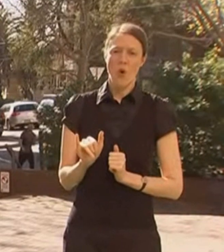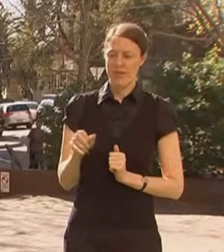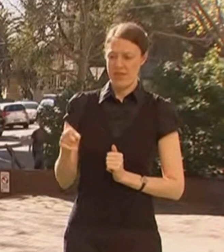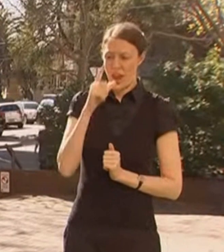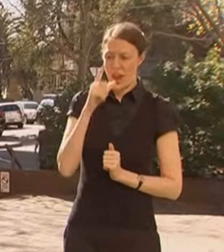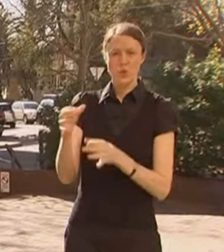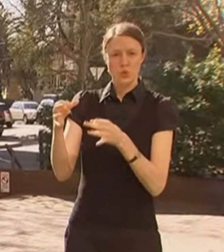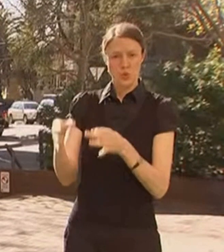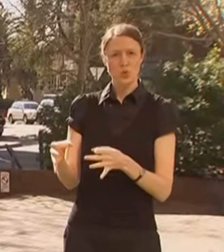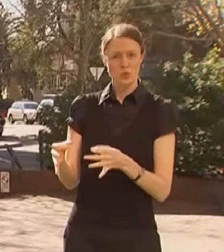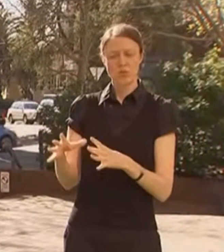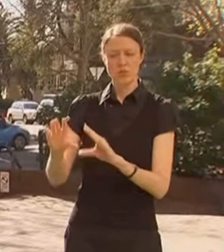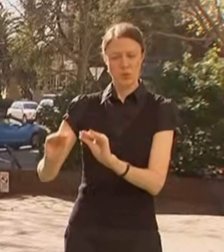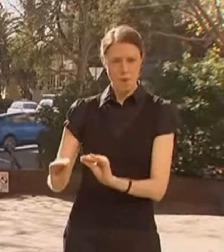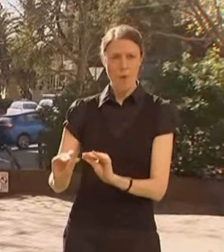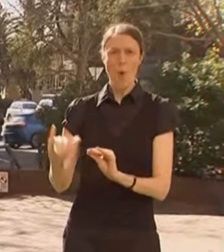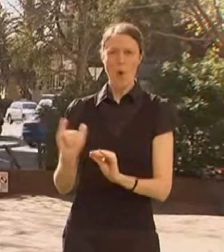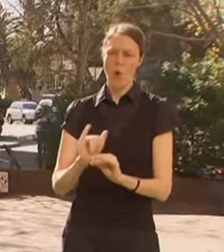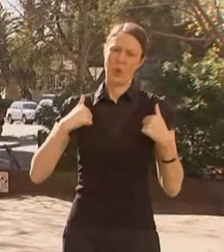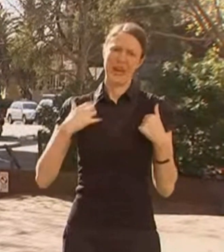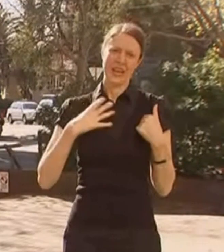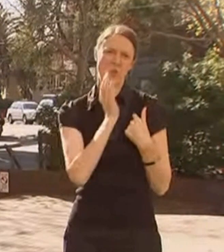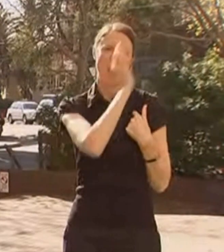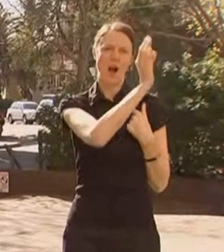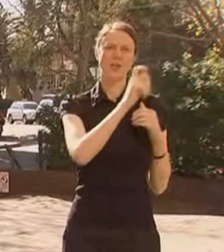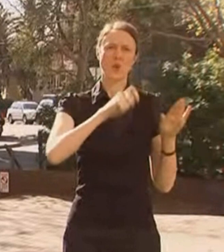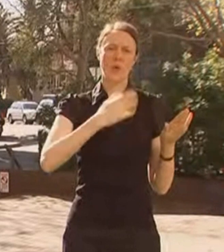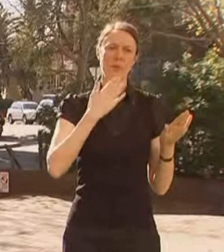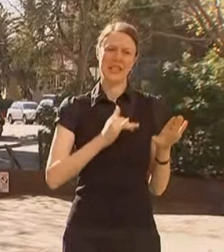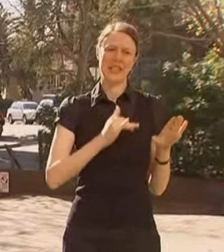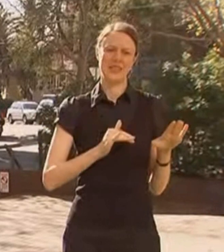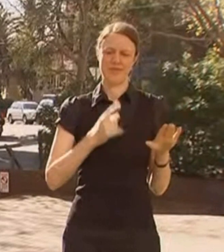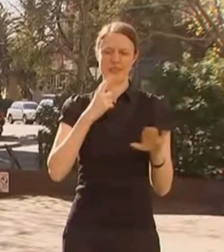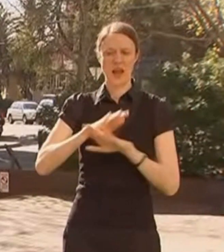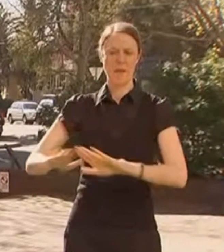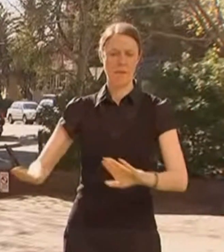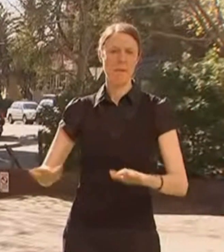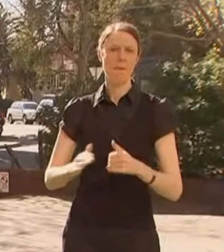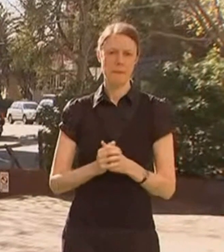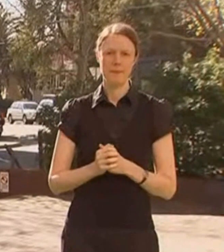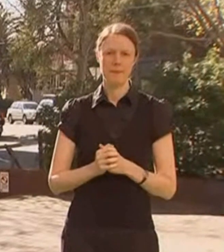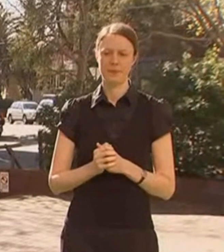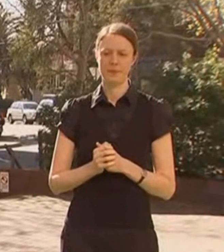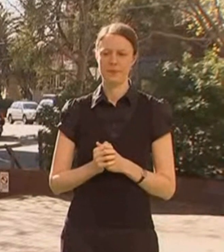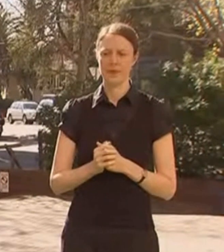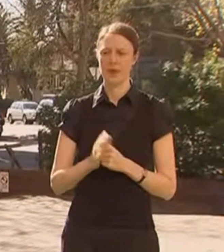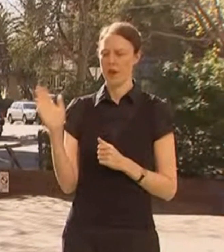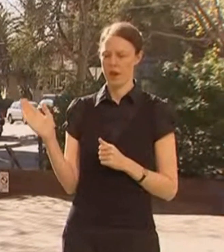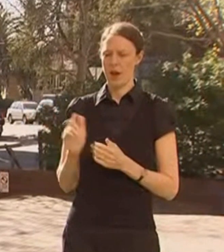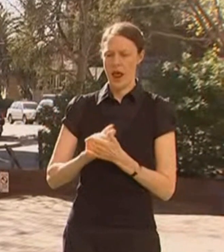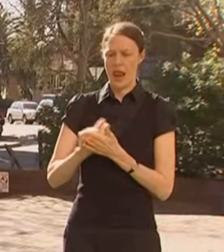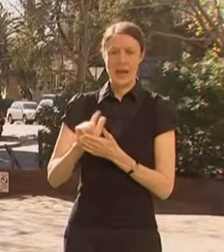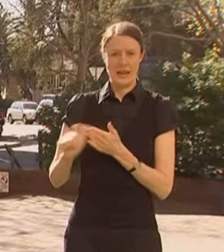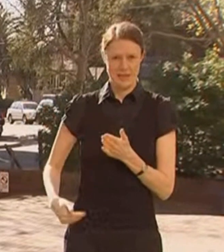to the Premier this morning and said on the basis of that, the only option was for the protesters to